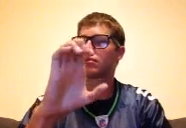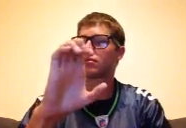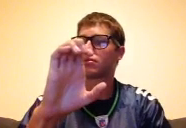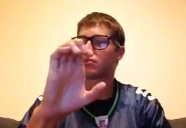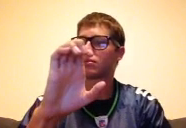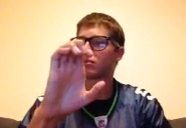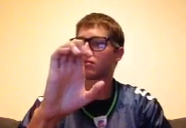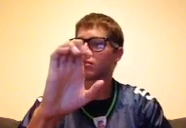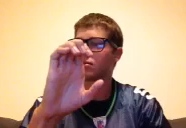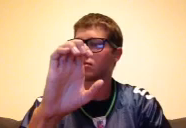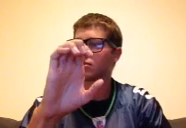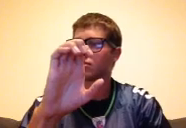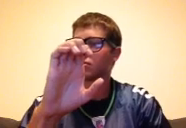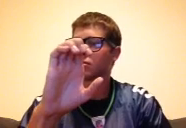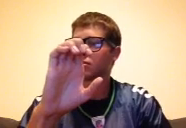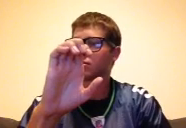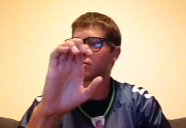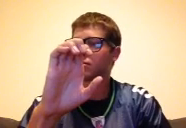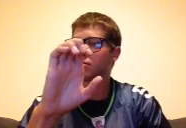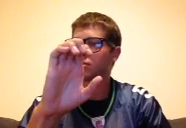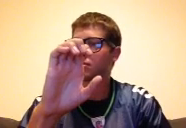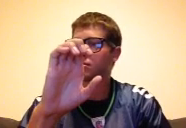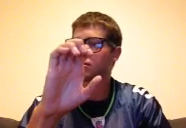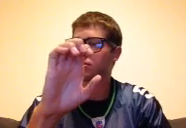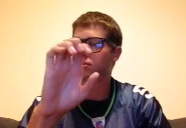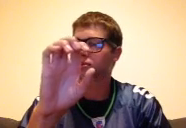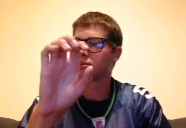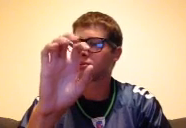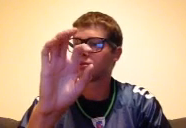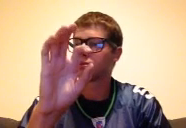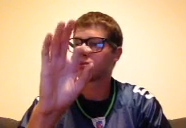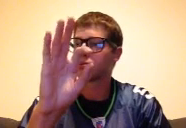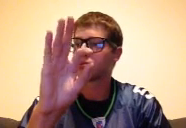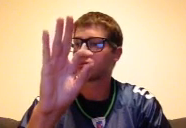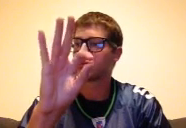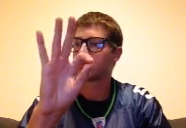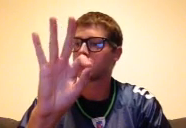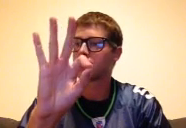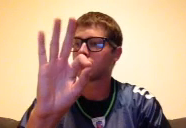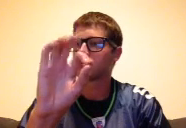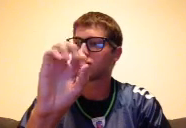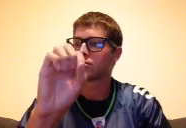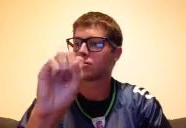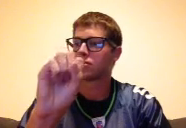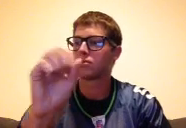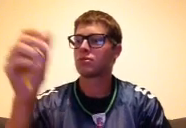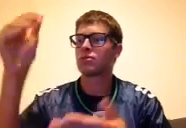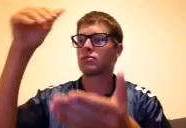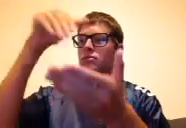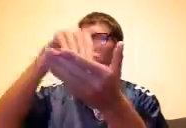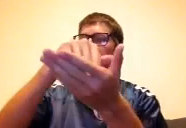fan. Well, I got this ticket oak on stupid internet, and there's no tickets for Sunday's game. Ben, that's a